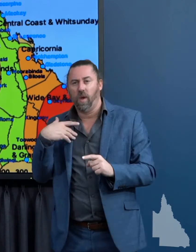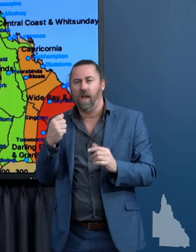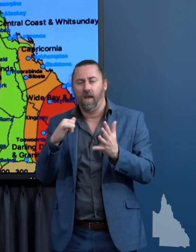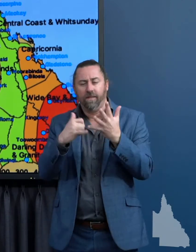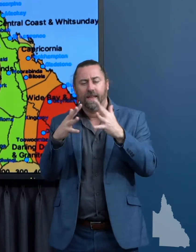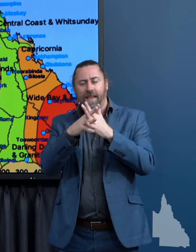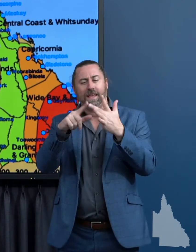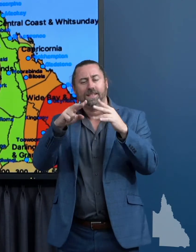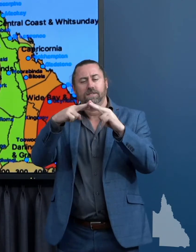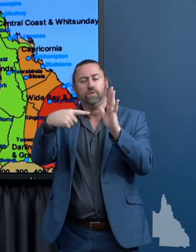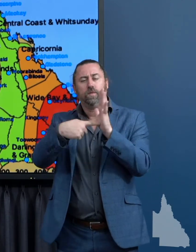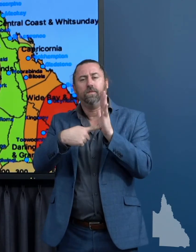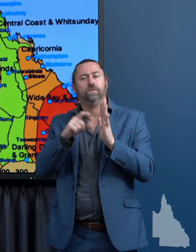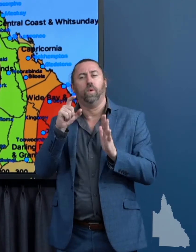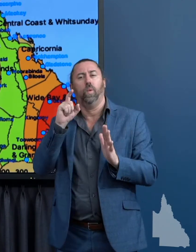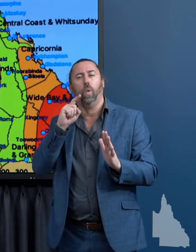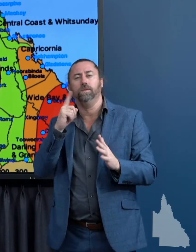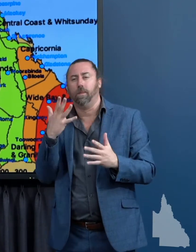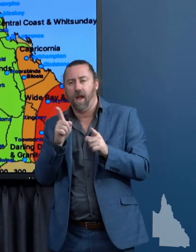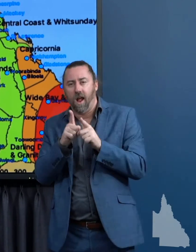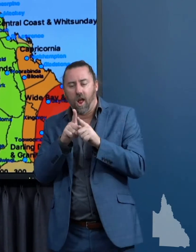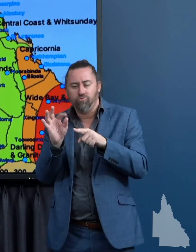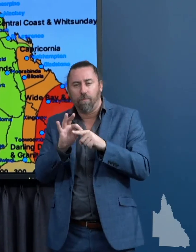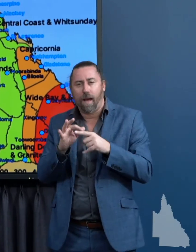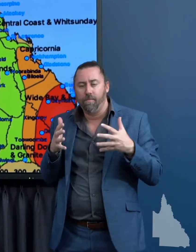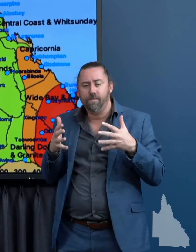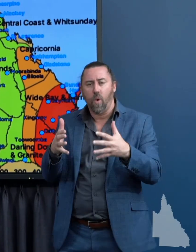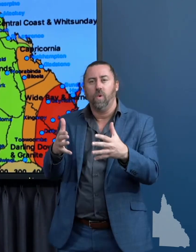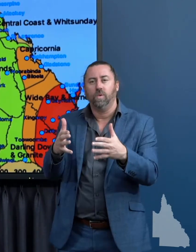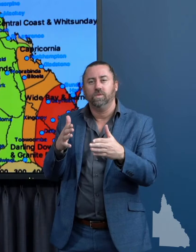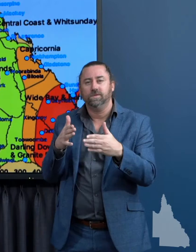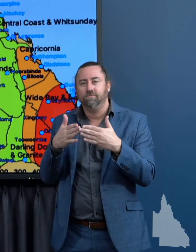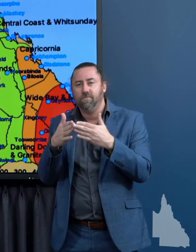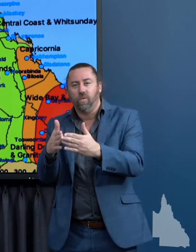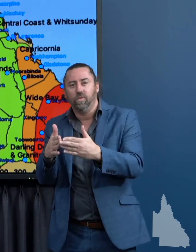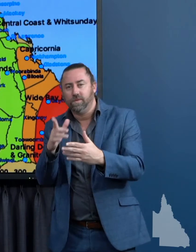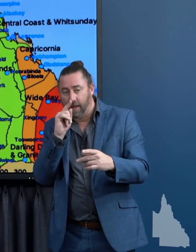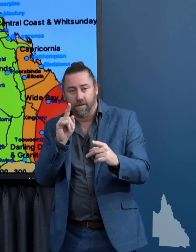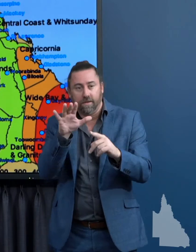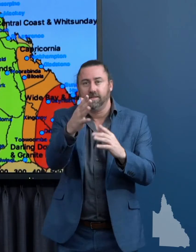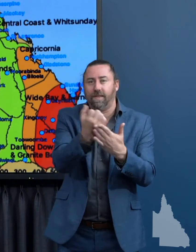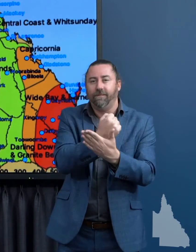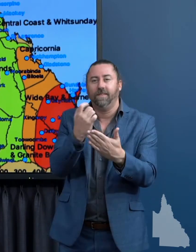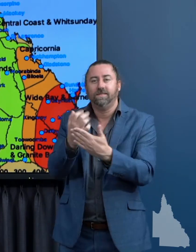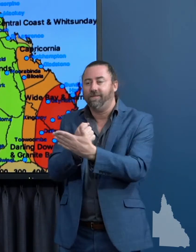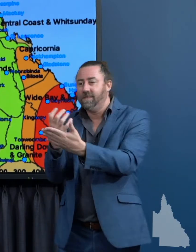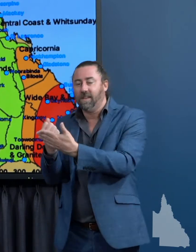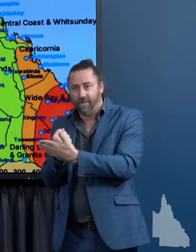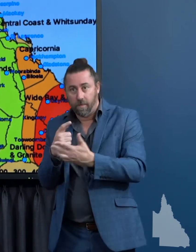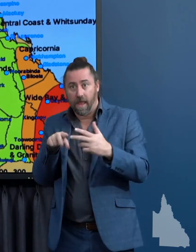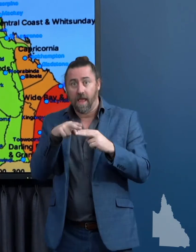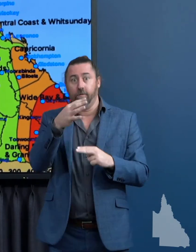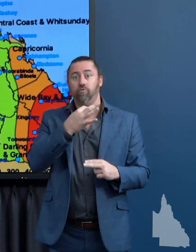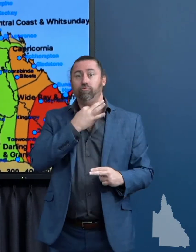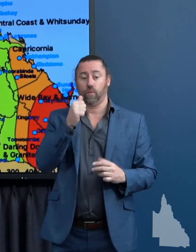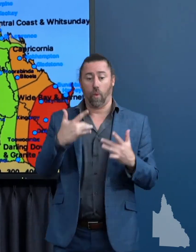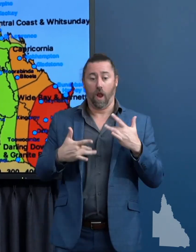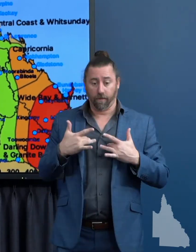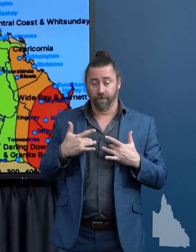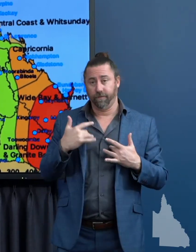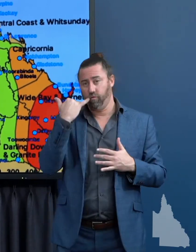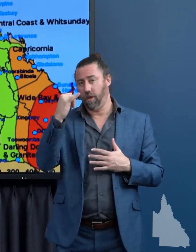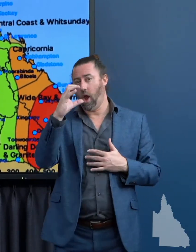right across southeast Queensland at the moment, and if you are experiencing a life-threatening emergency, please dial